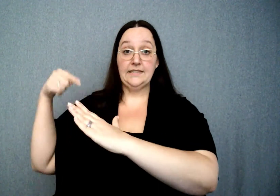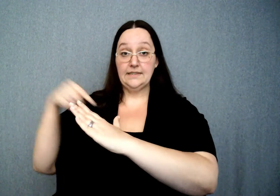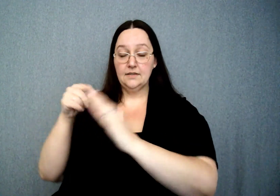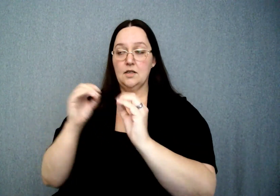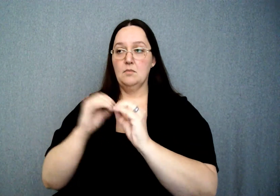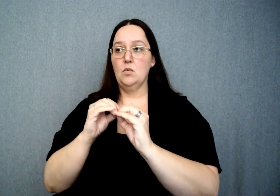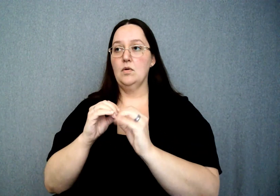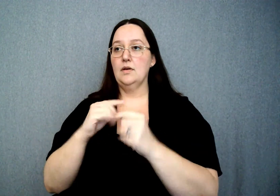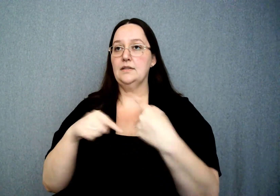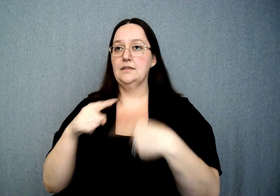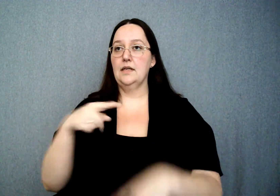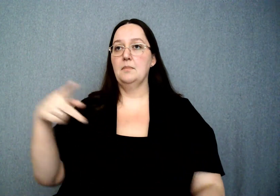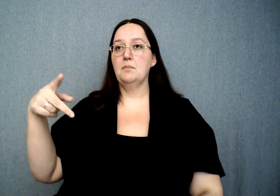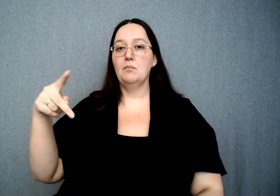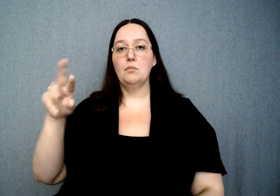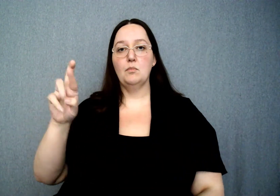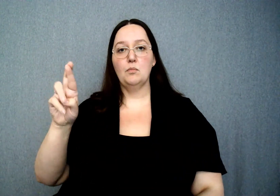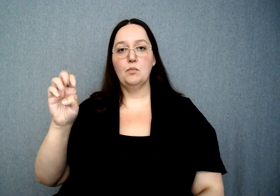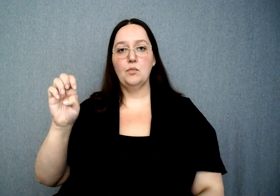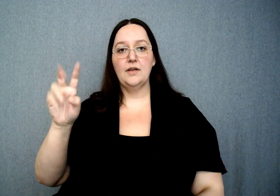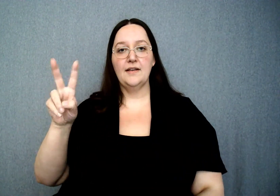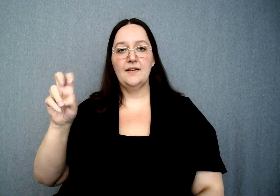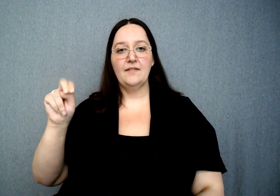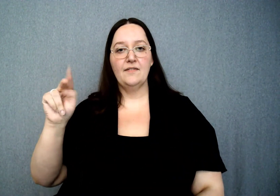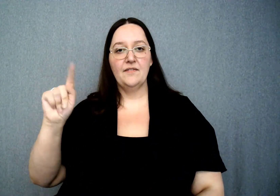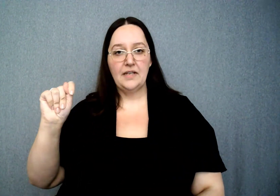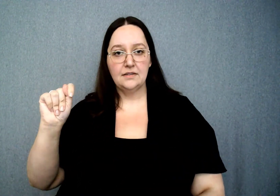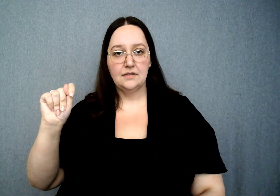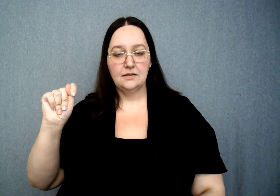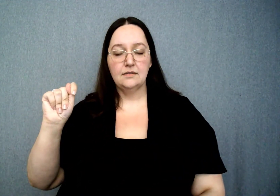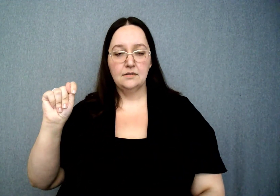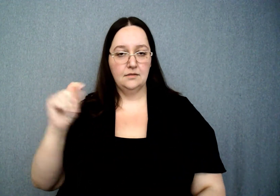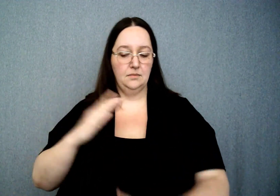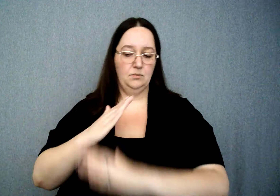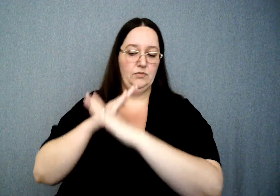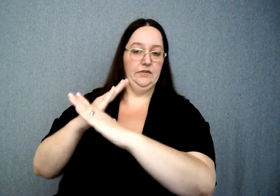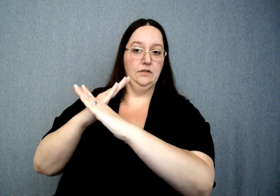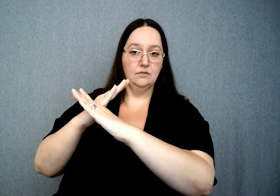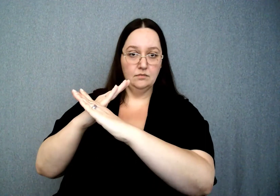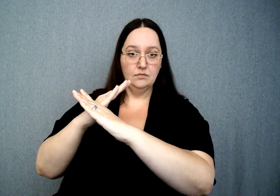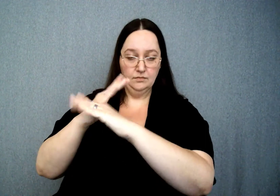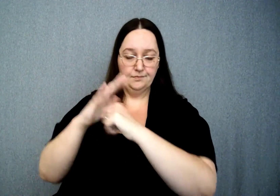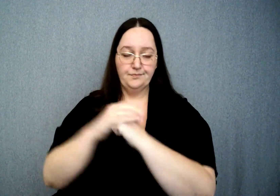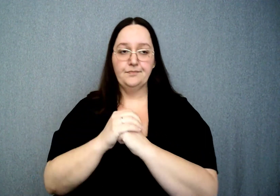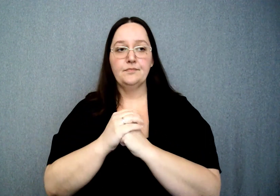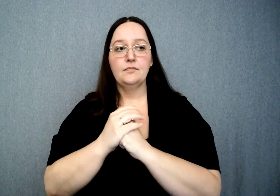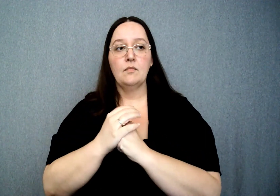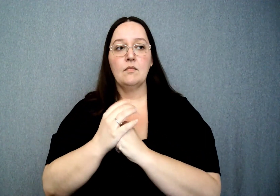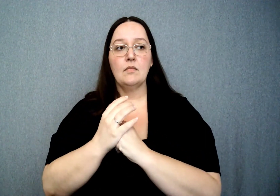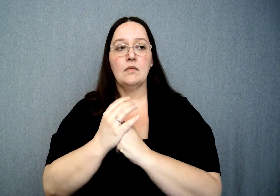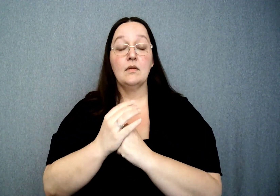preventer. So this sign prevent plus an agent suffix, a guard.